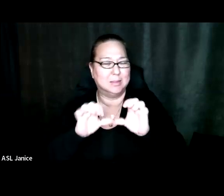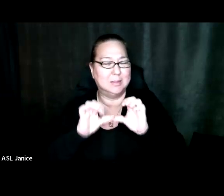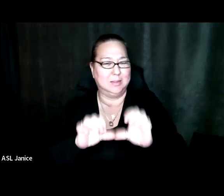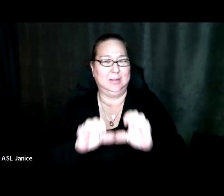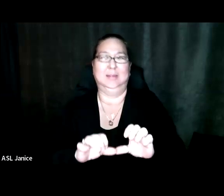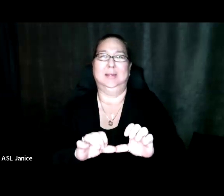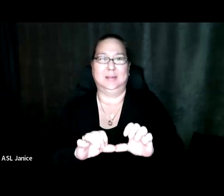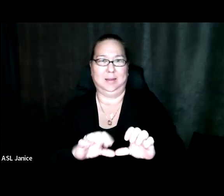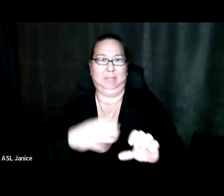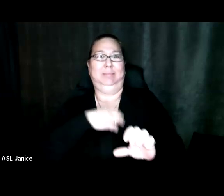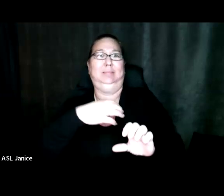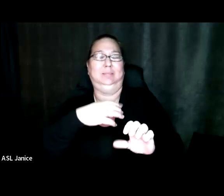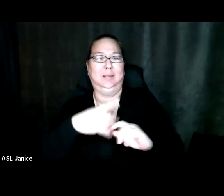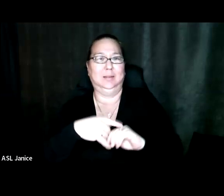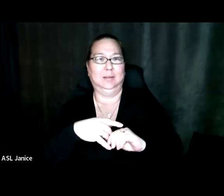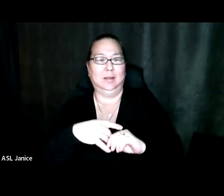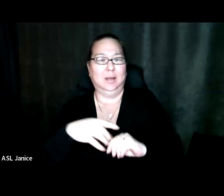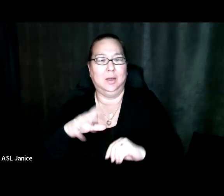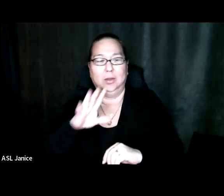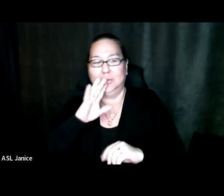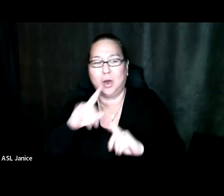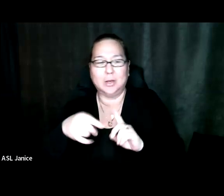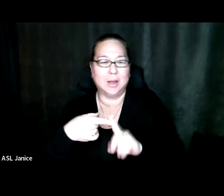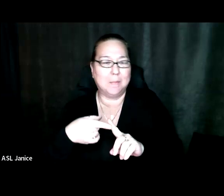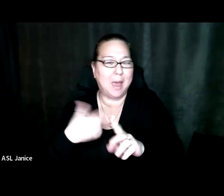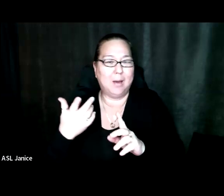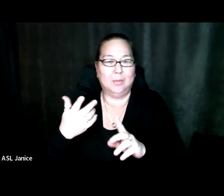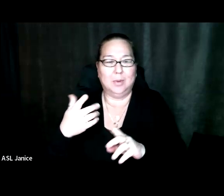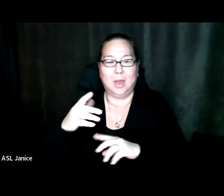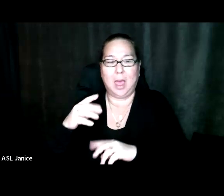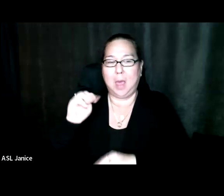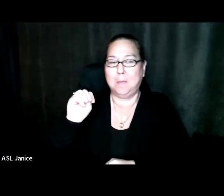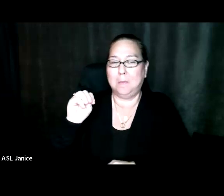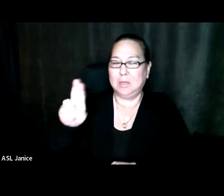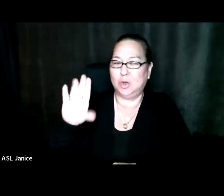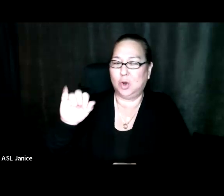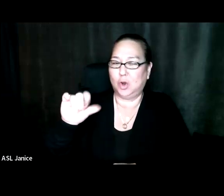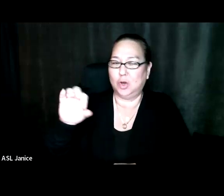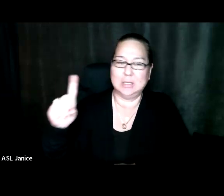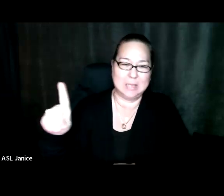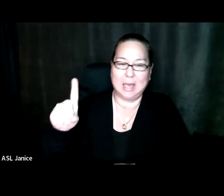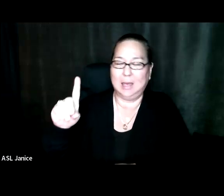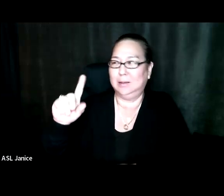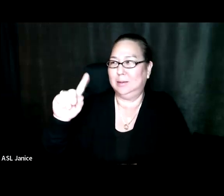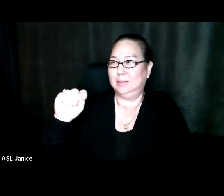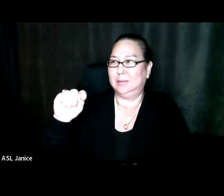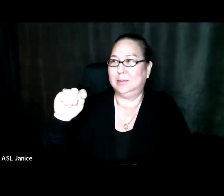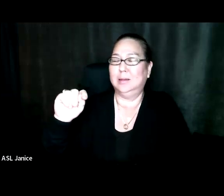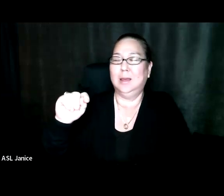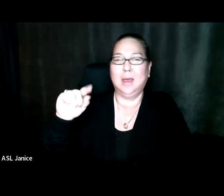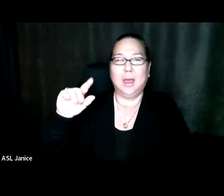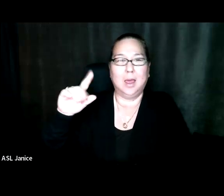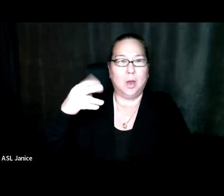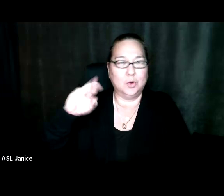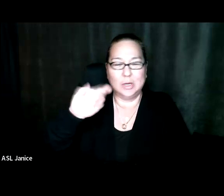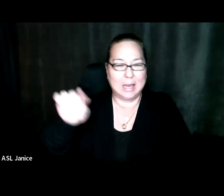about individual socioeconomic status versus by tier. And so I appreciate that that's in here, because I know that was important to him